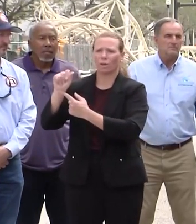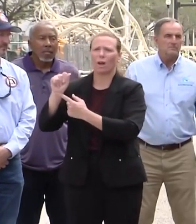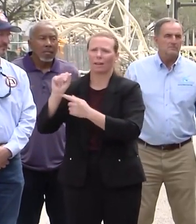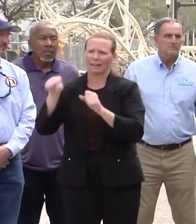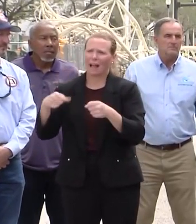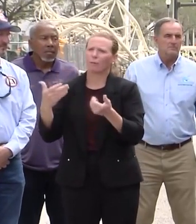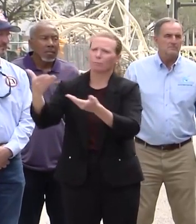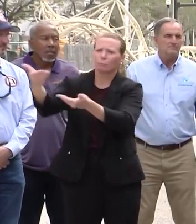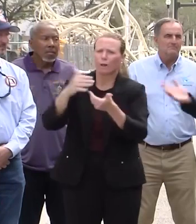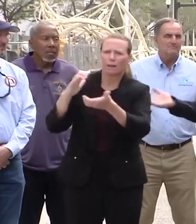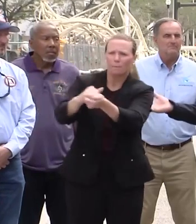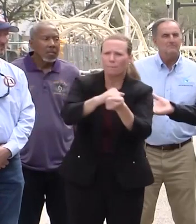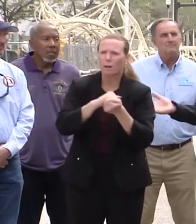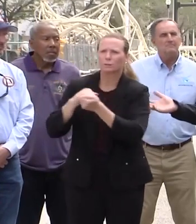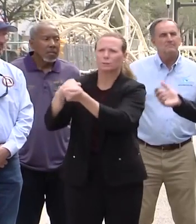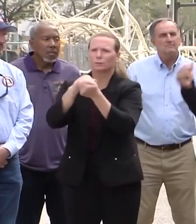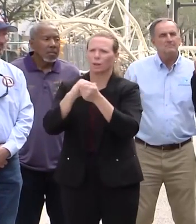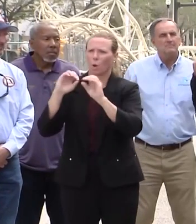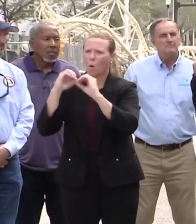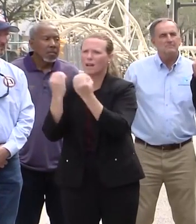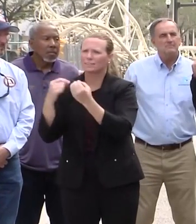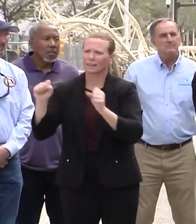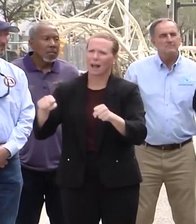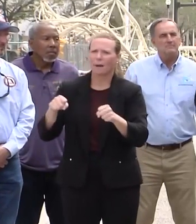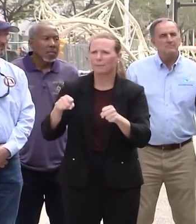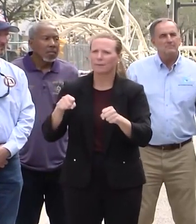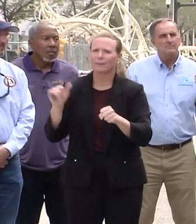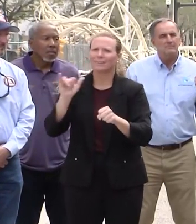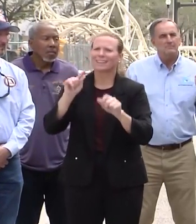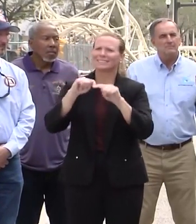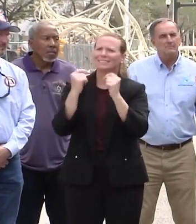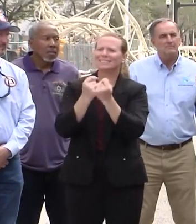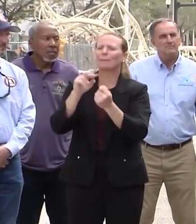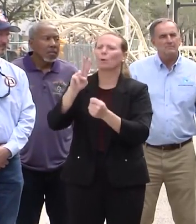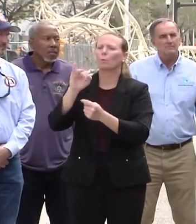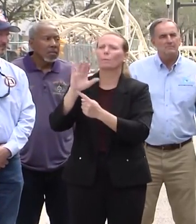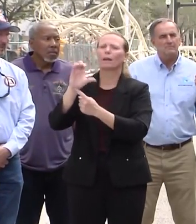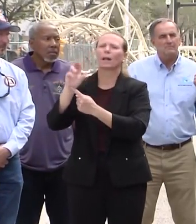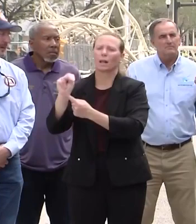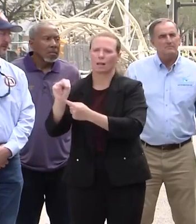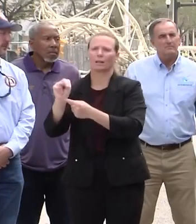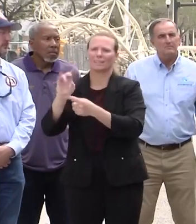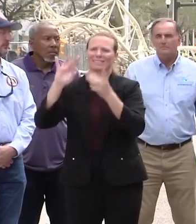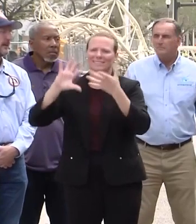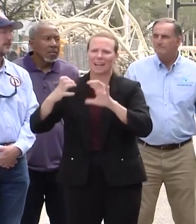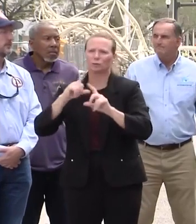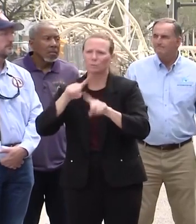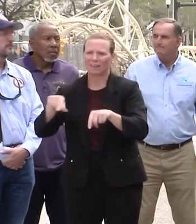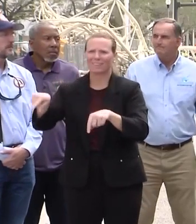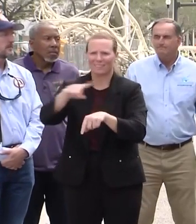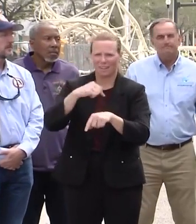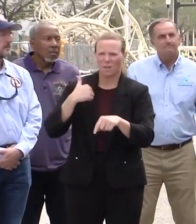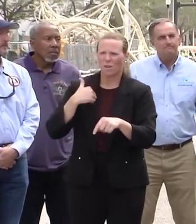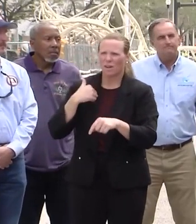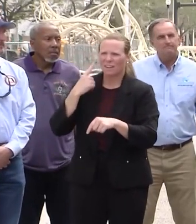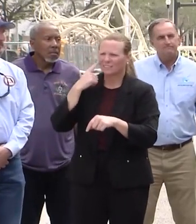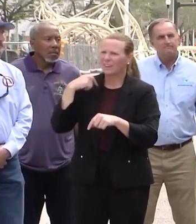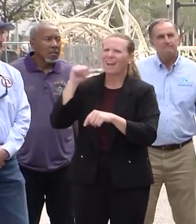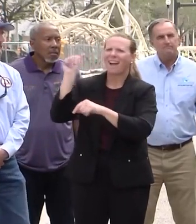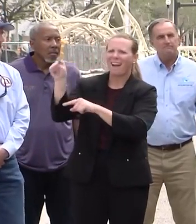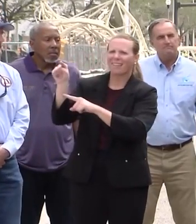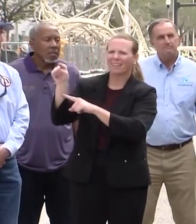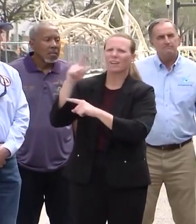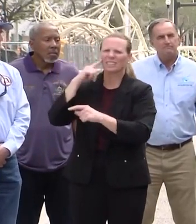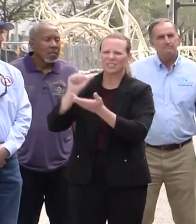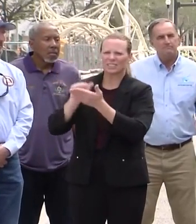are able, like Team Rubicon. We had Rubicon out where were we at with Rubicon? Yeah, we had them out in